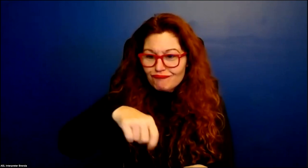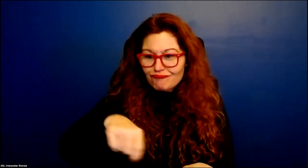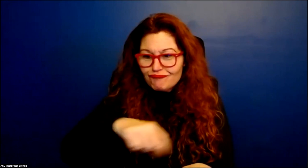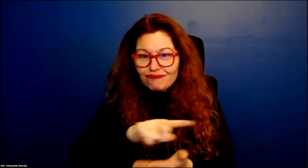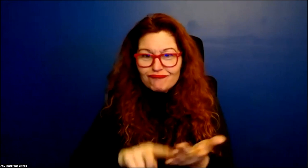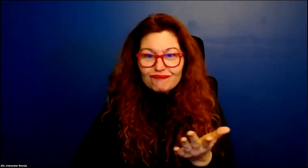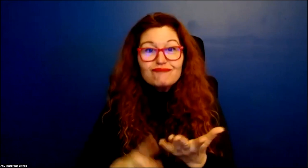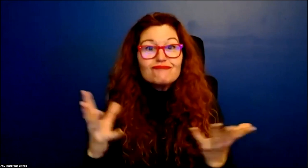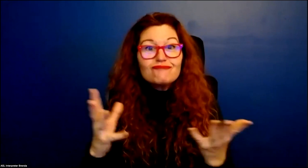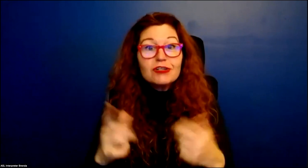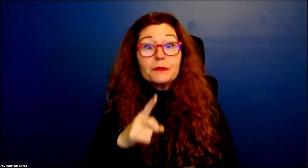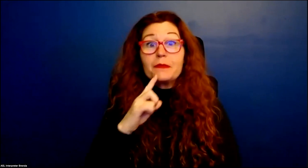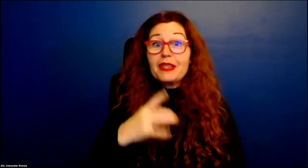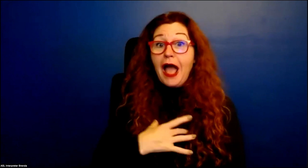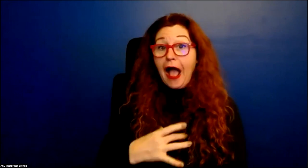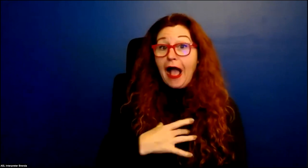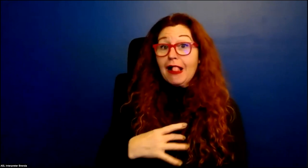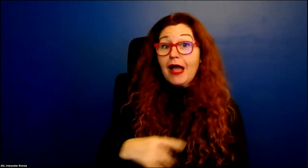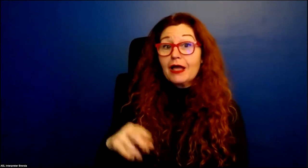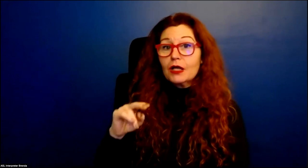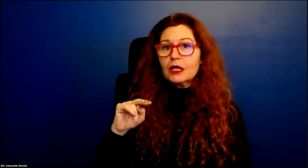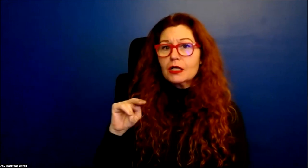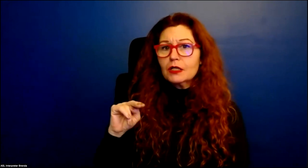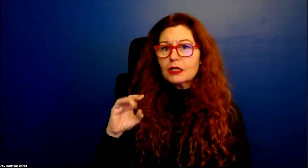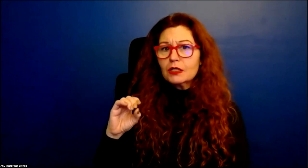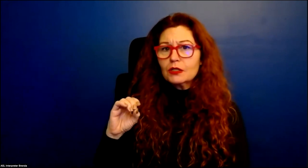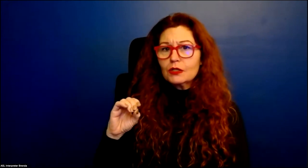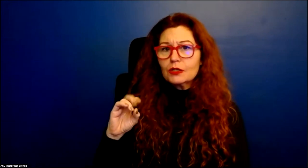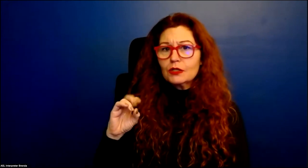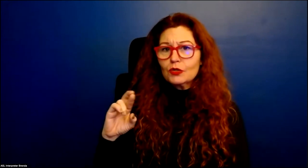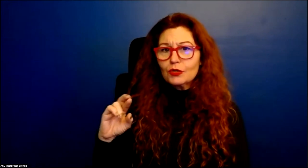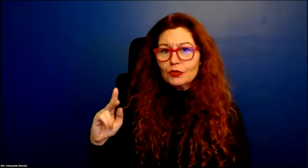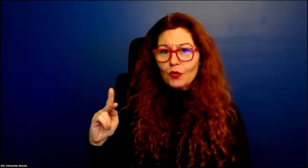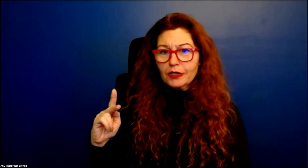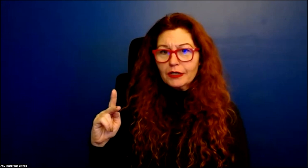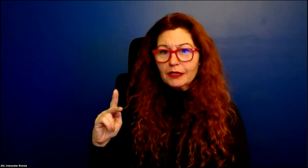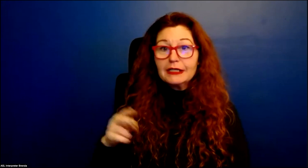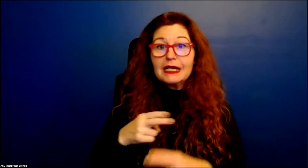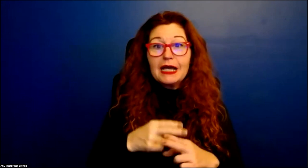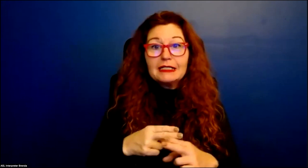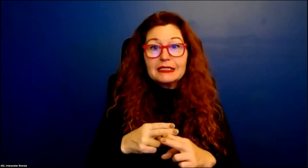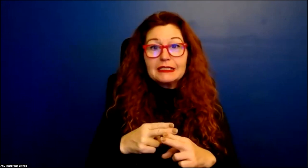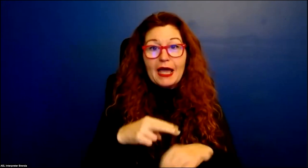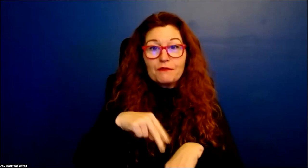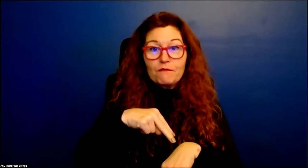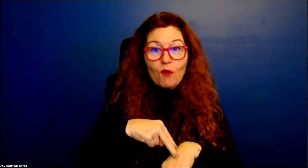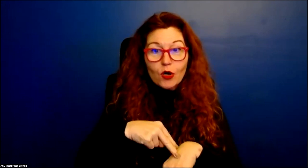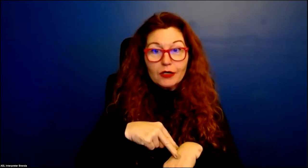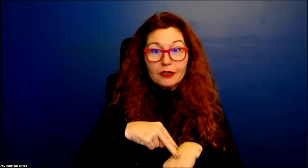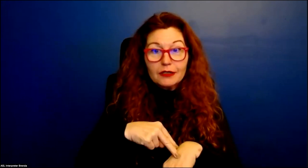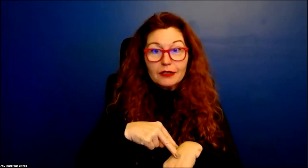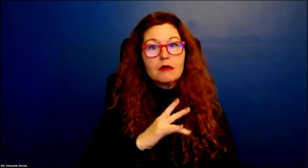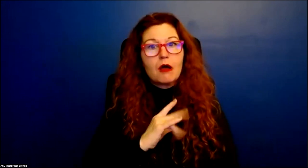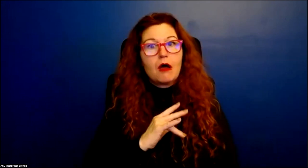I can chime in. I like the Nork. It's a knife fork for cutting stuff. One utensil. That's a good one.